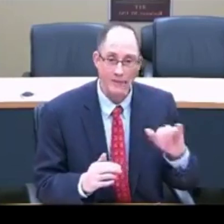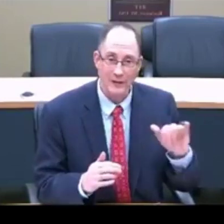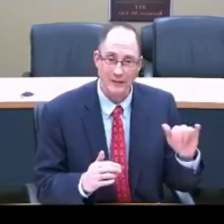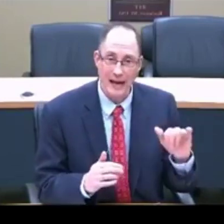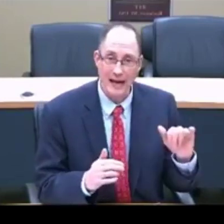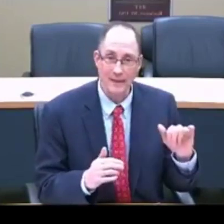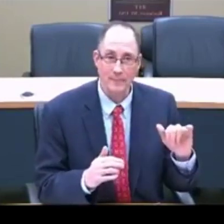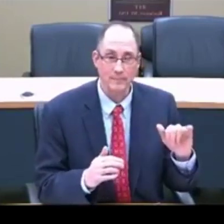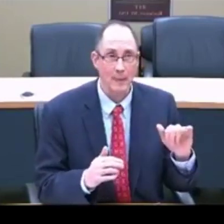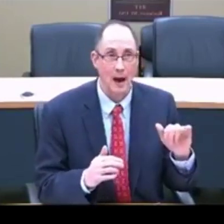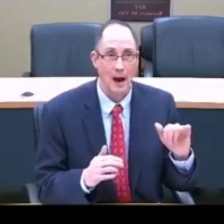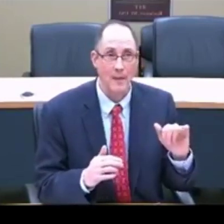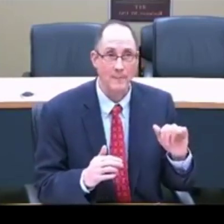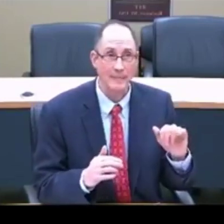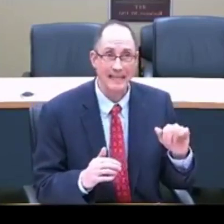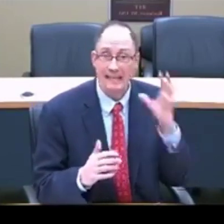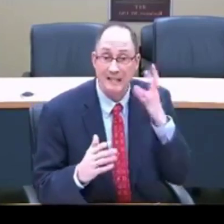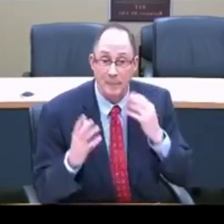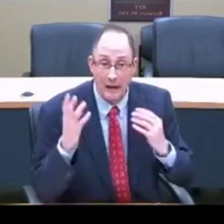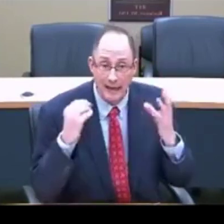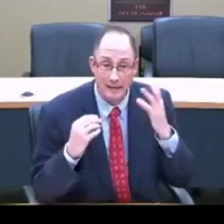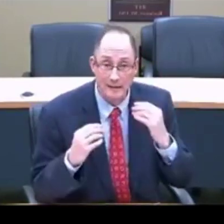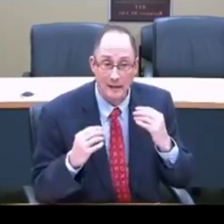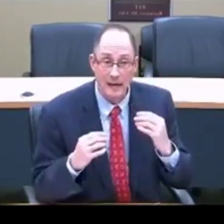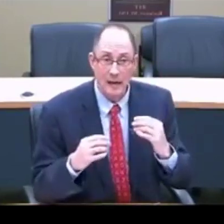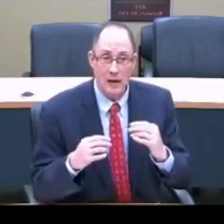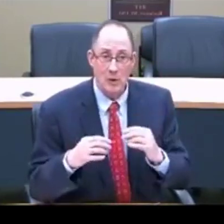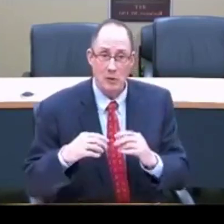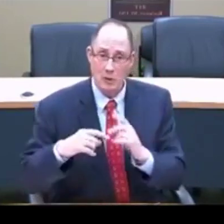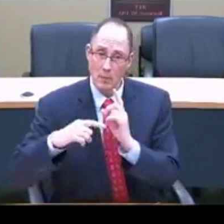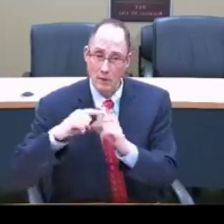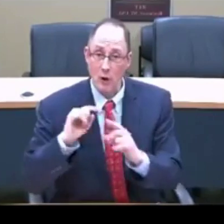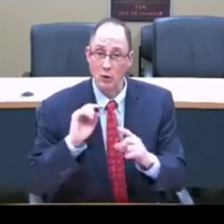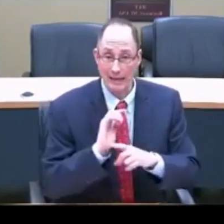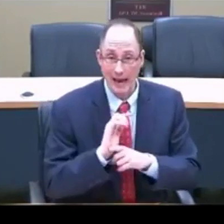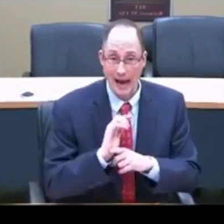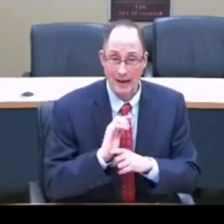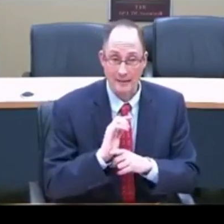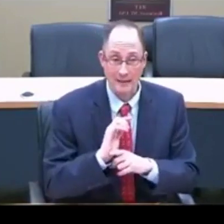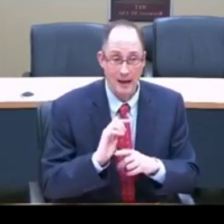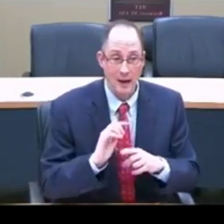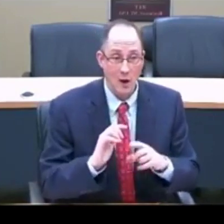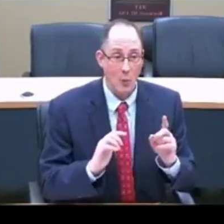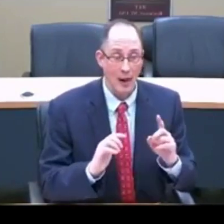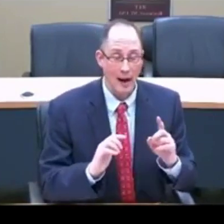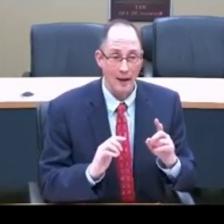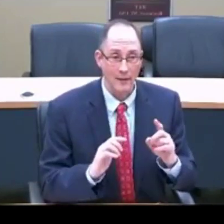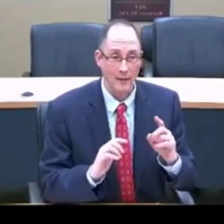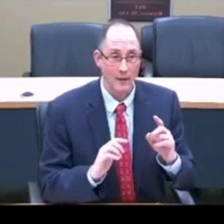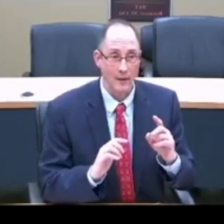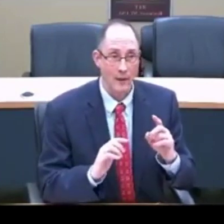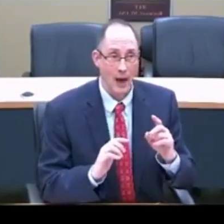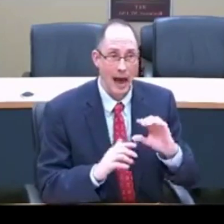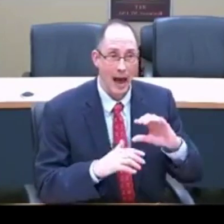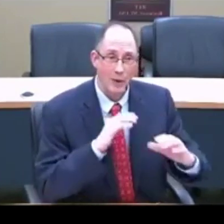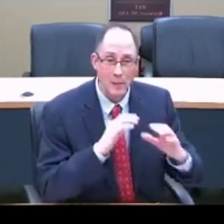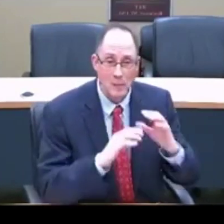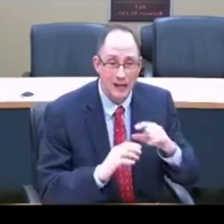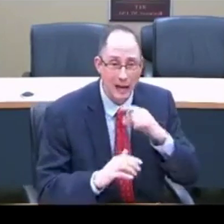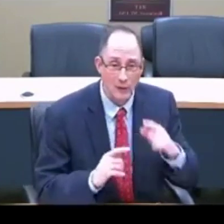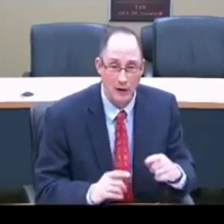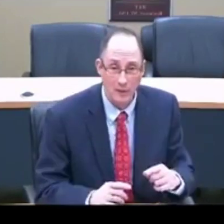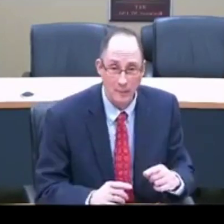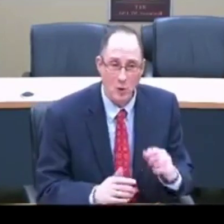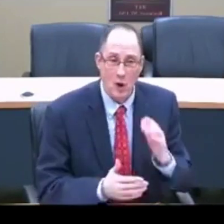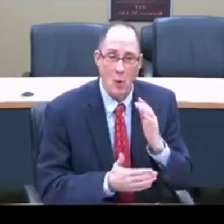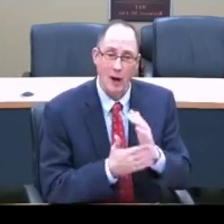have the same, um, experience, you know, pros and cons, where, how we communicate